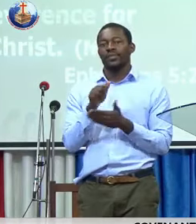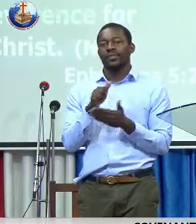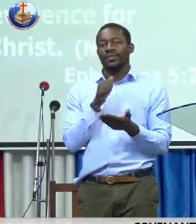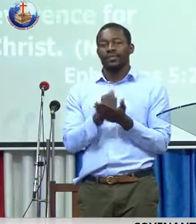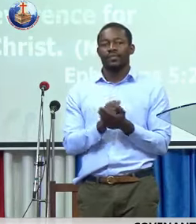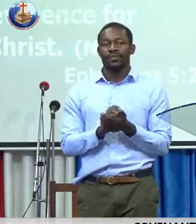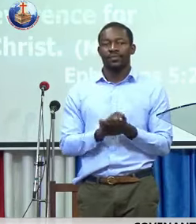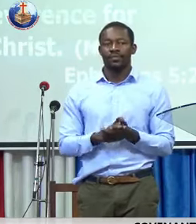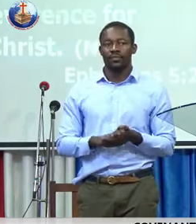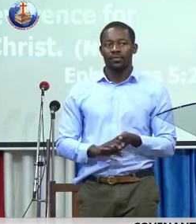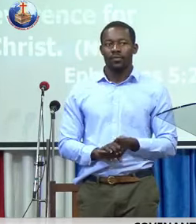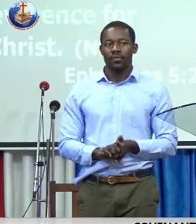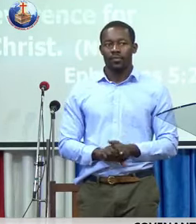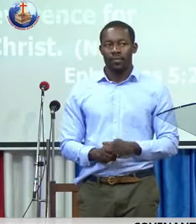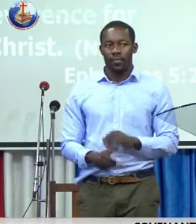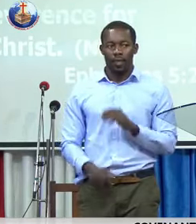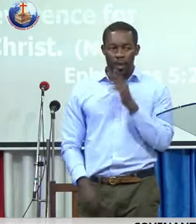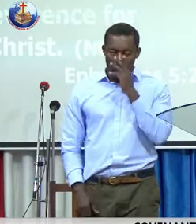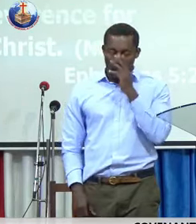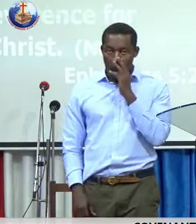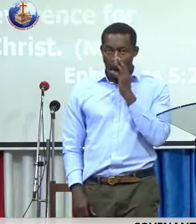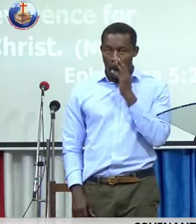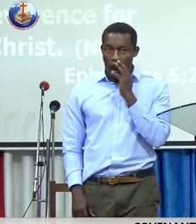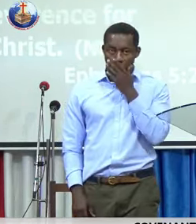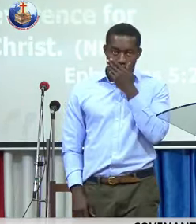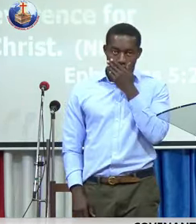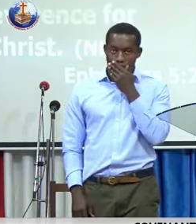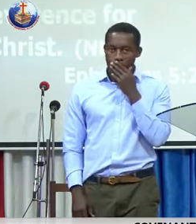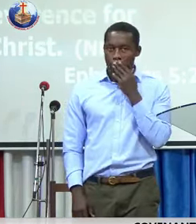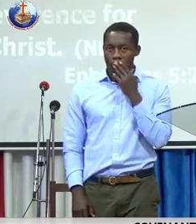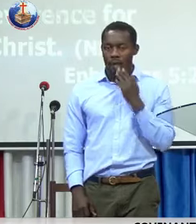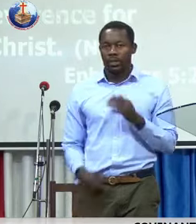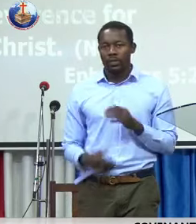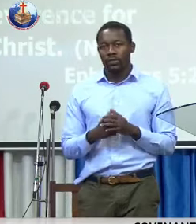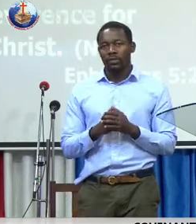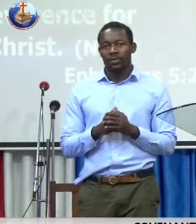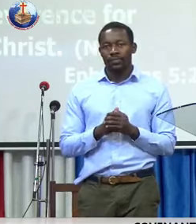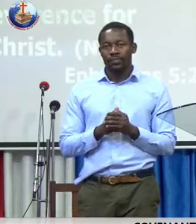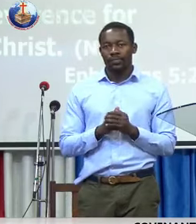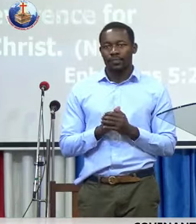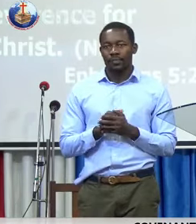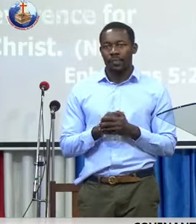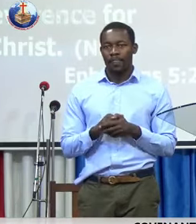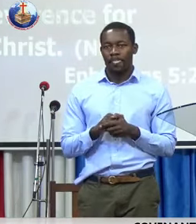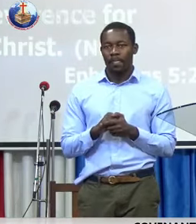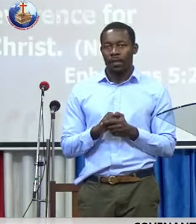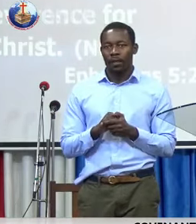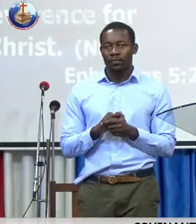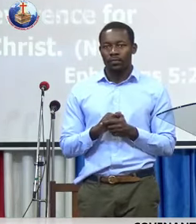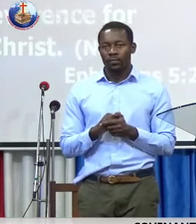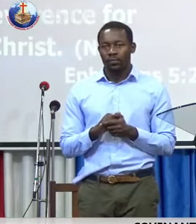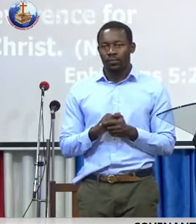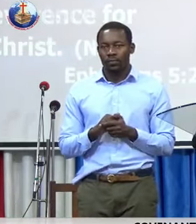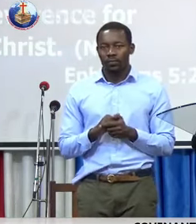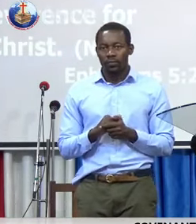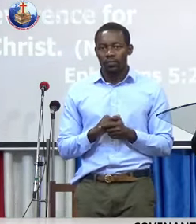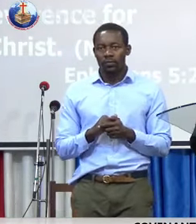Amen. We require a high level of discipline as those called as salt and